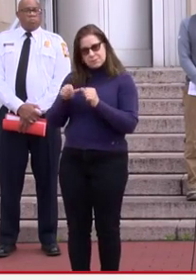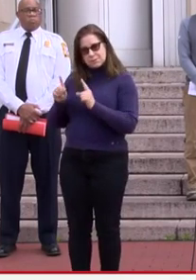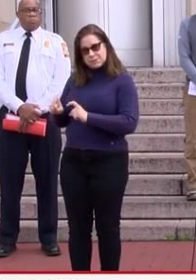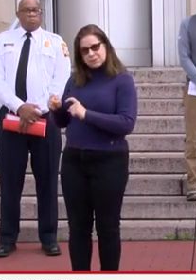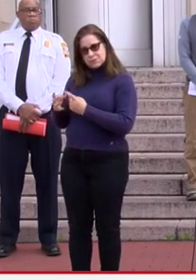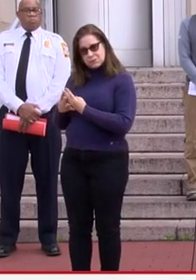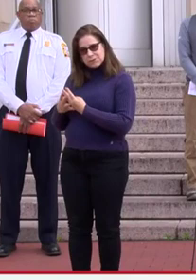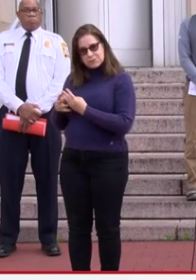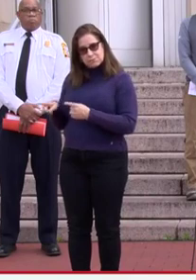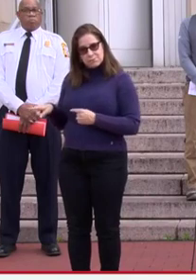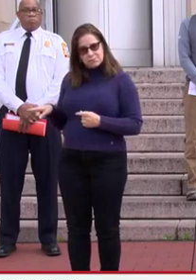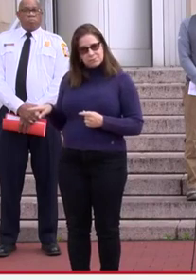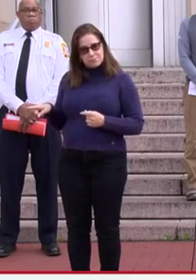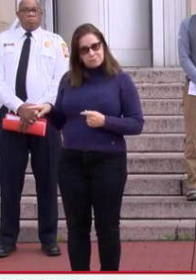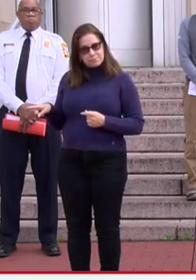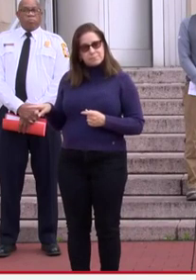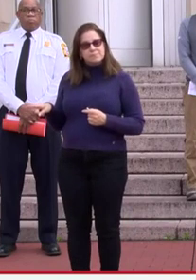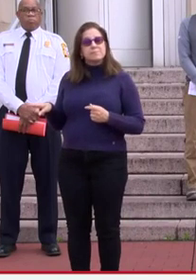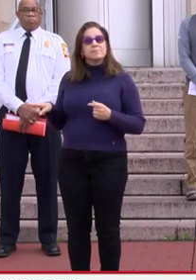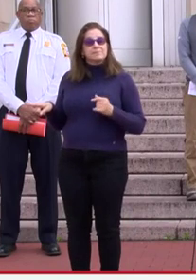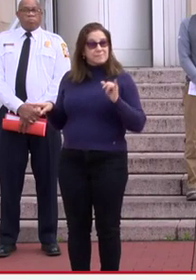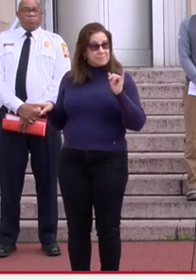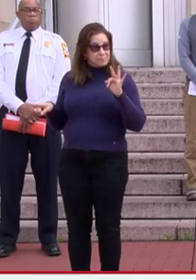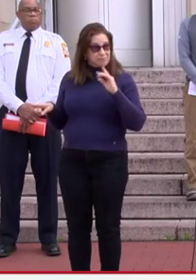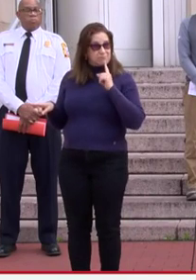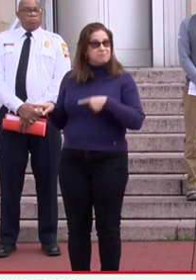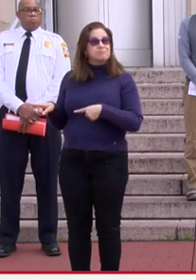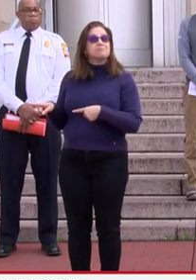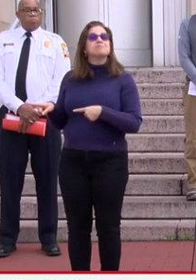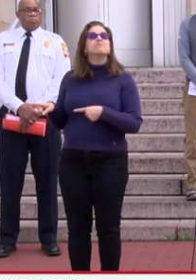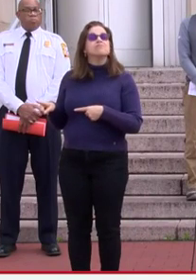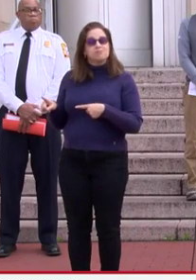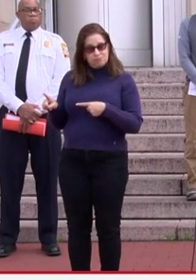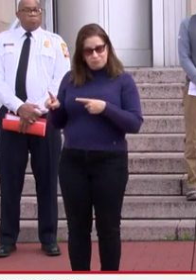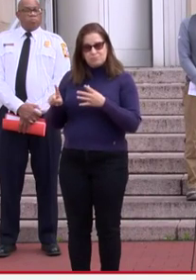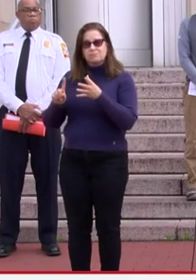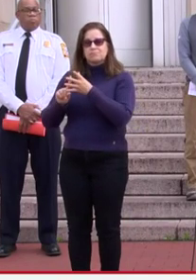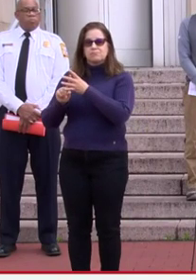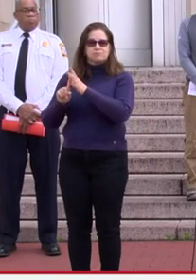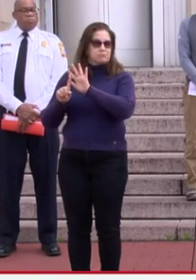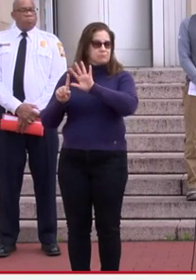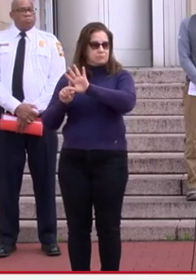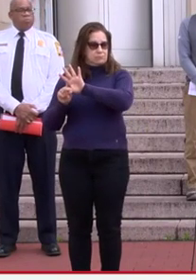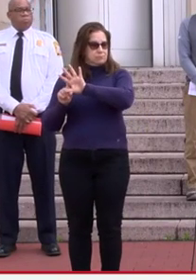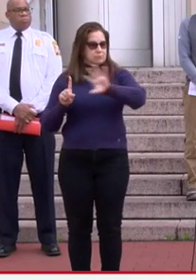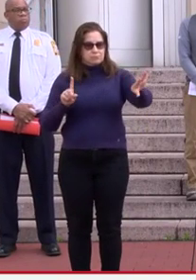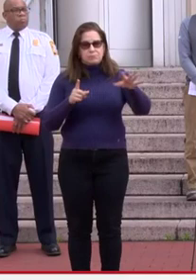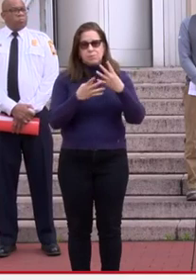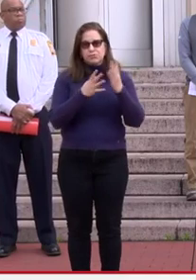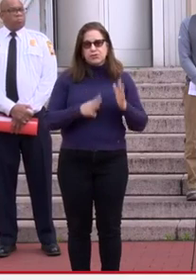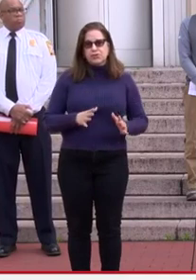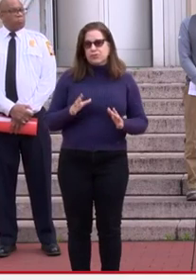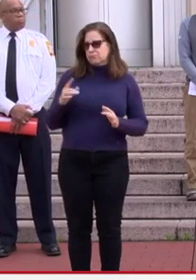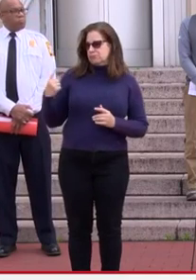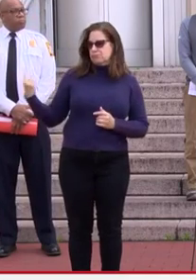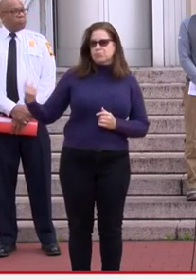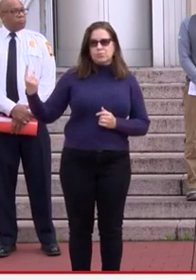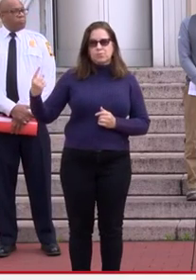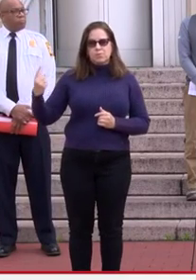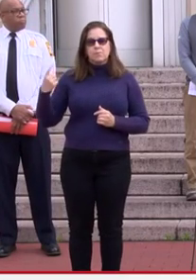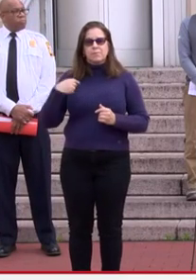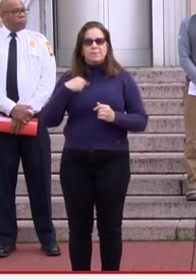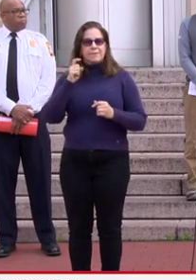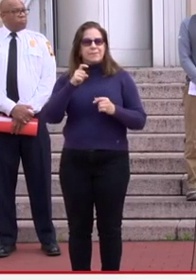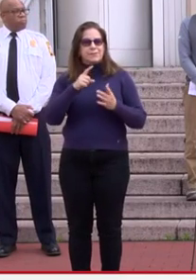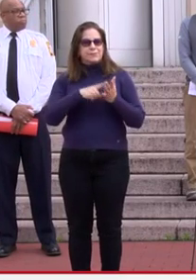from others for everyone's safety. Additionally, today we finalized a contract to provide medical personnel who will screen